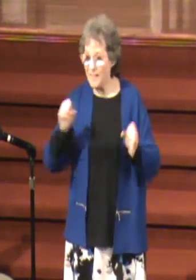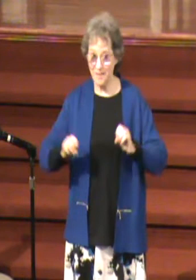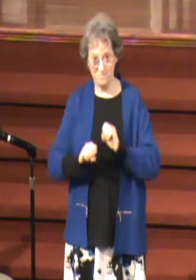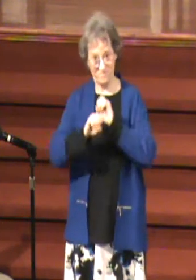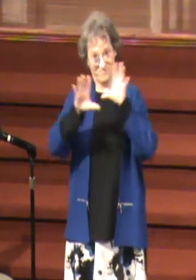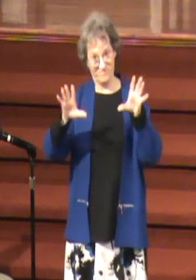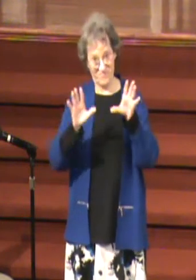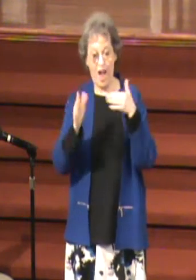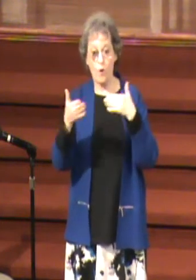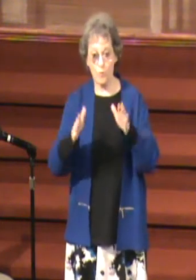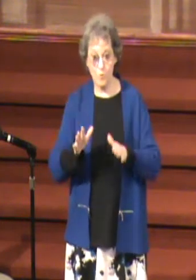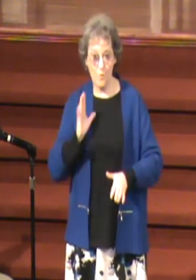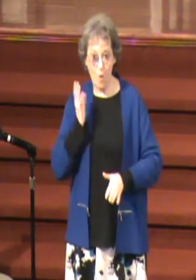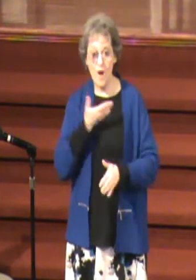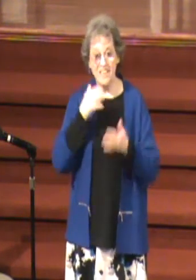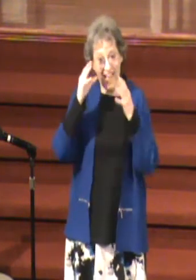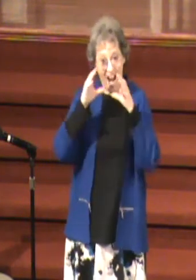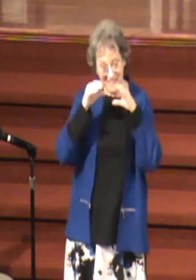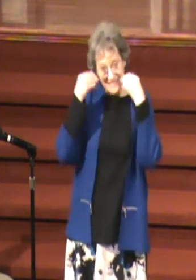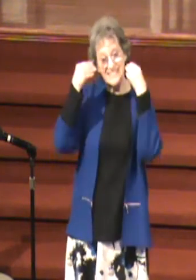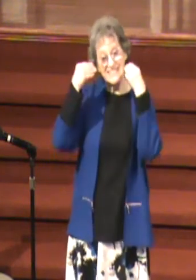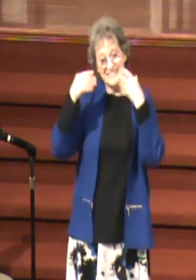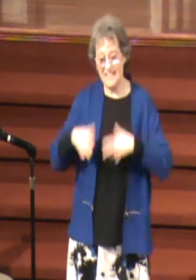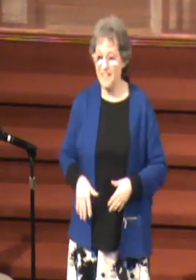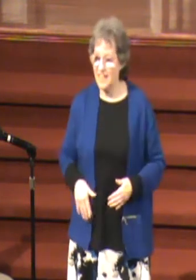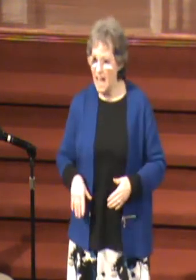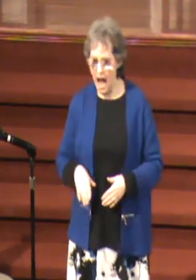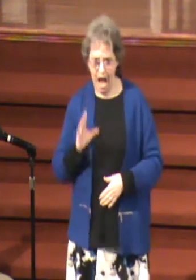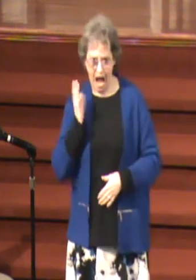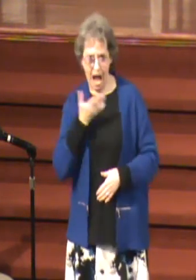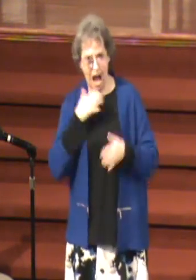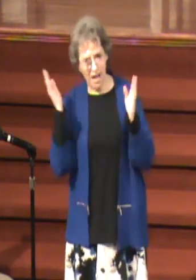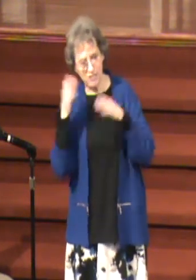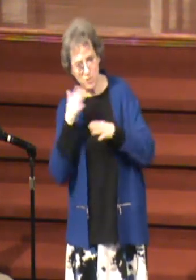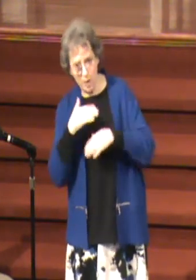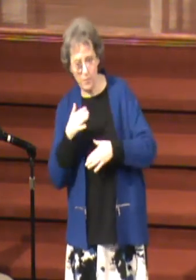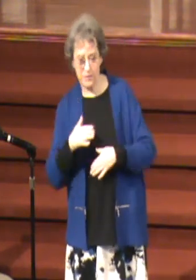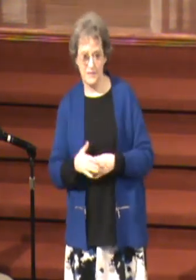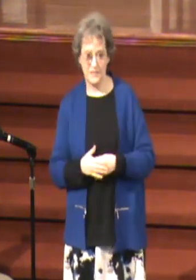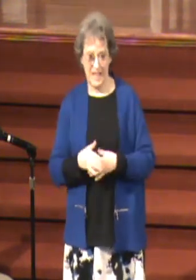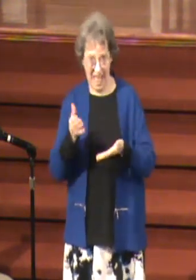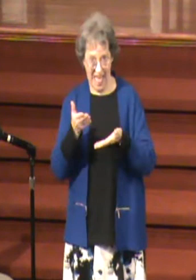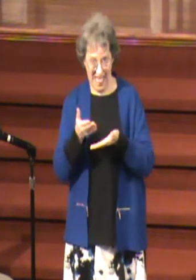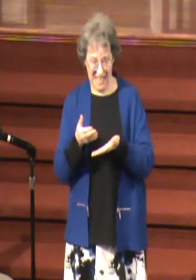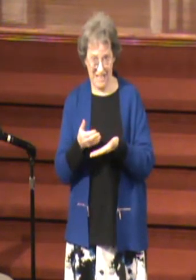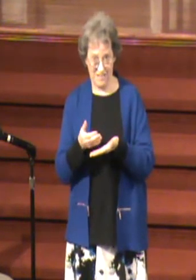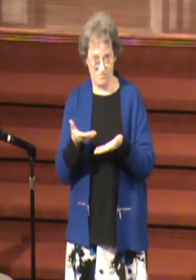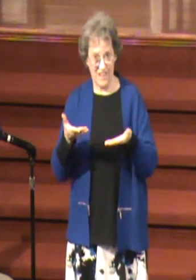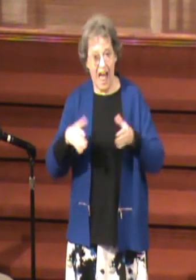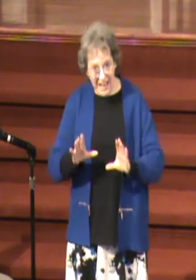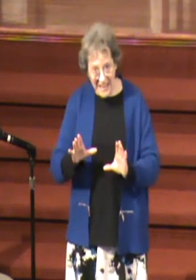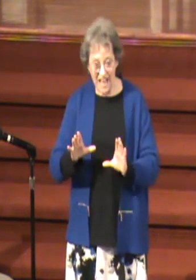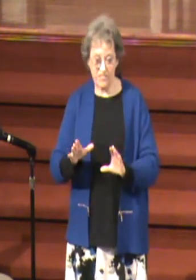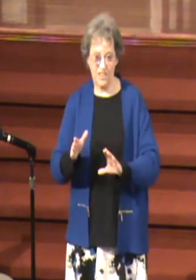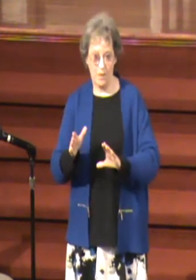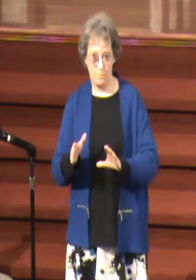smile. That we can take our trials and help it make us better so that we can be better people to influence